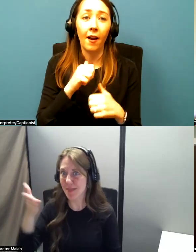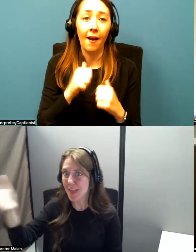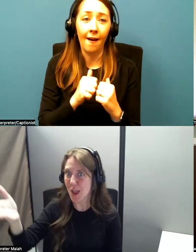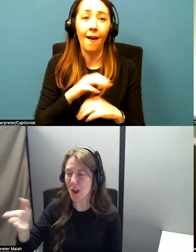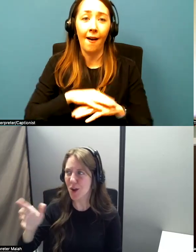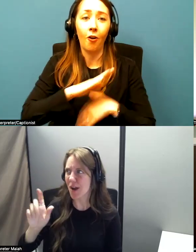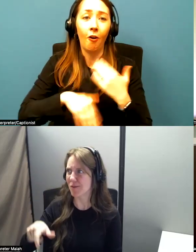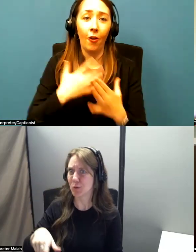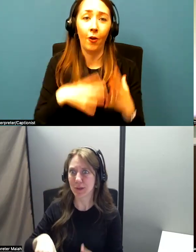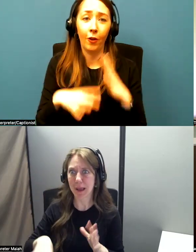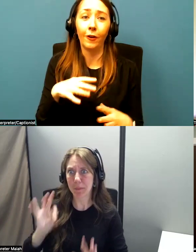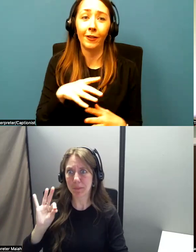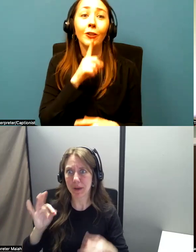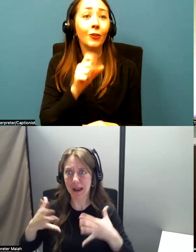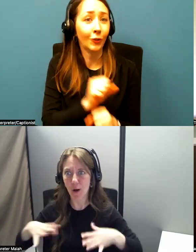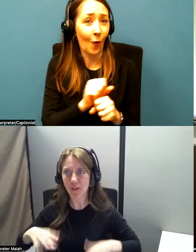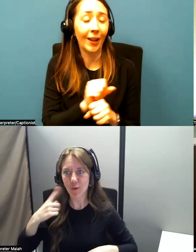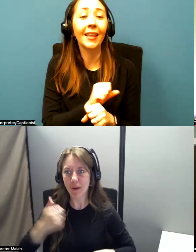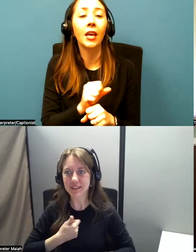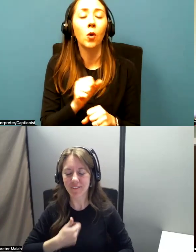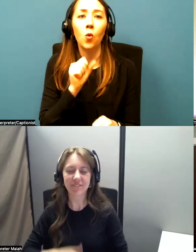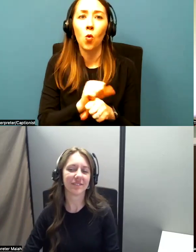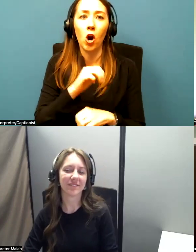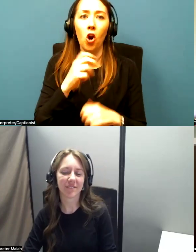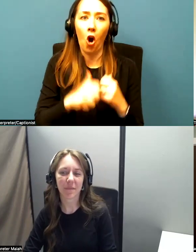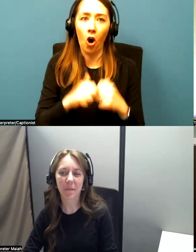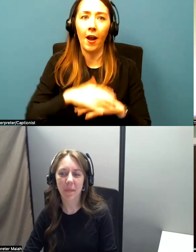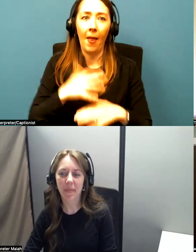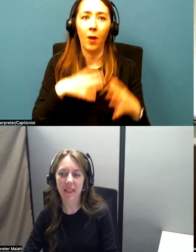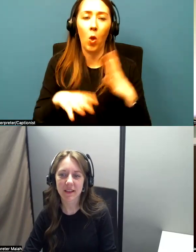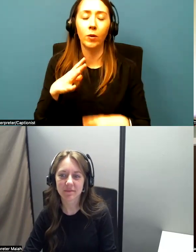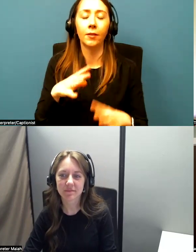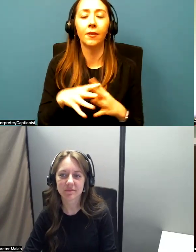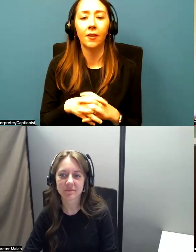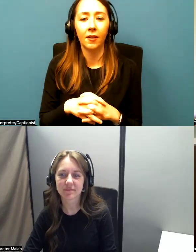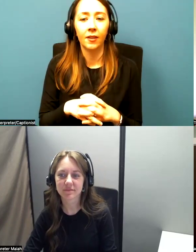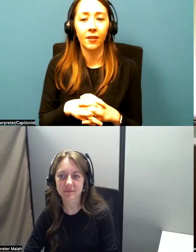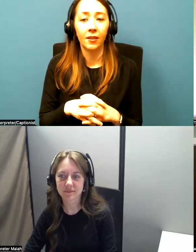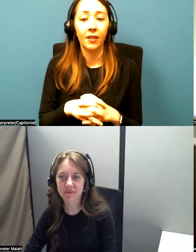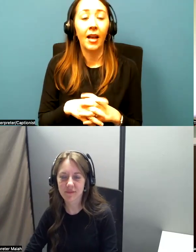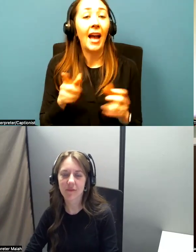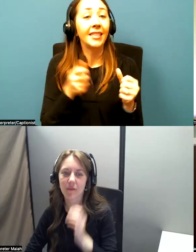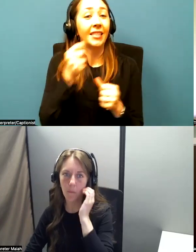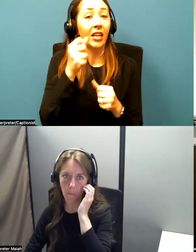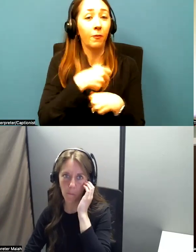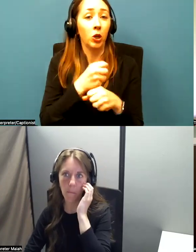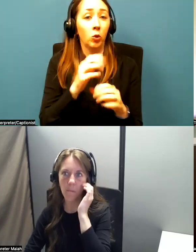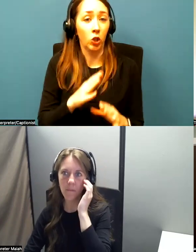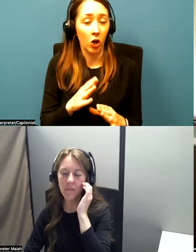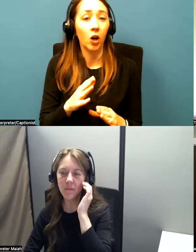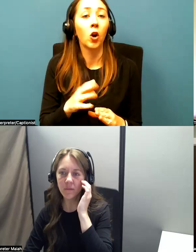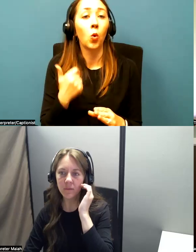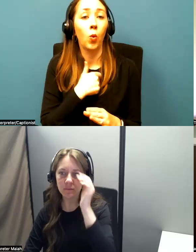myself. totally. Yes, we worked so hard on that. As executive producers, we got